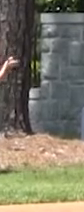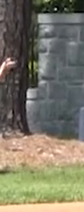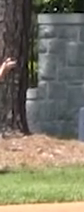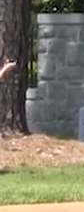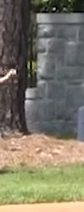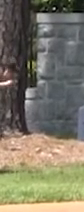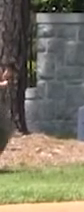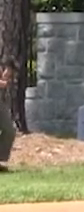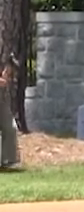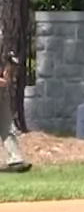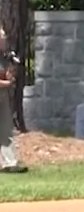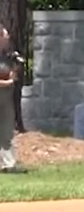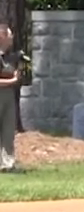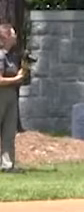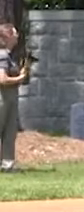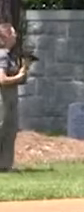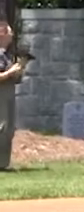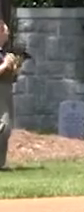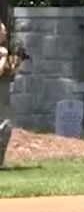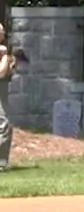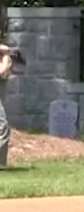Administrator.